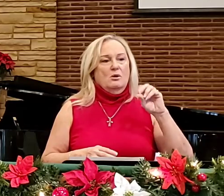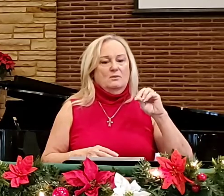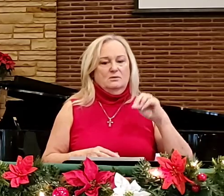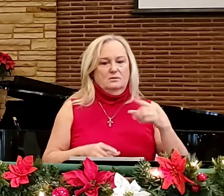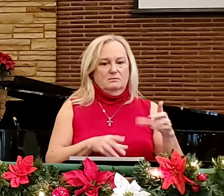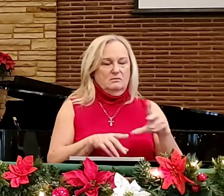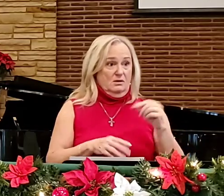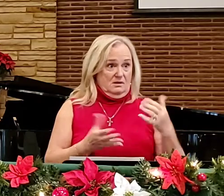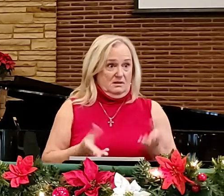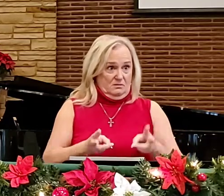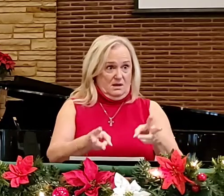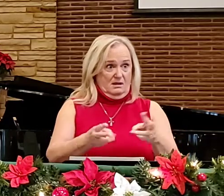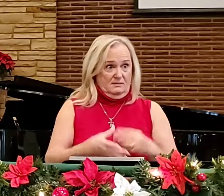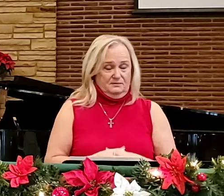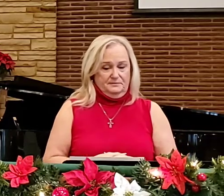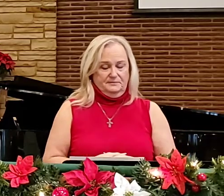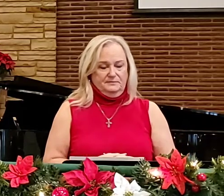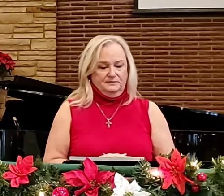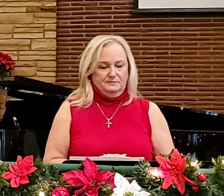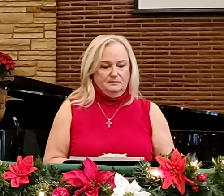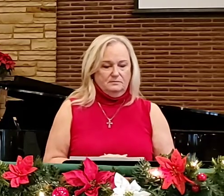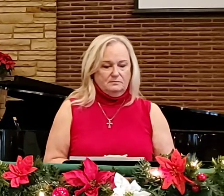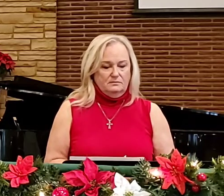goes like this.